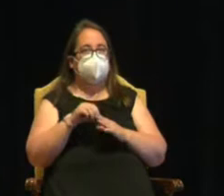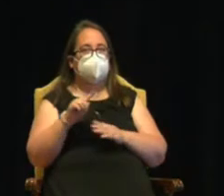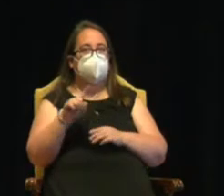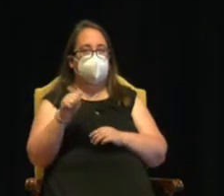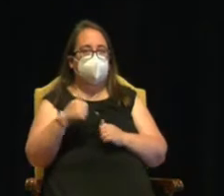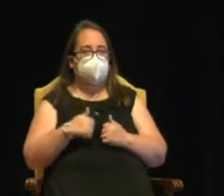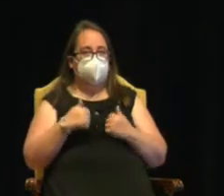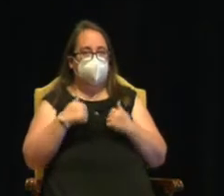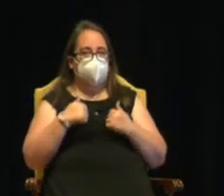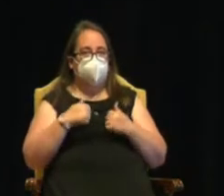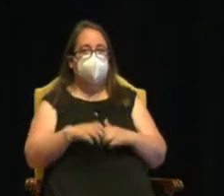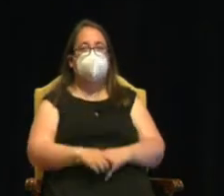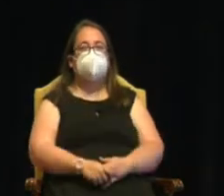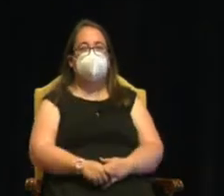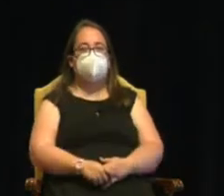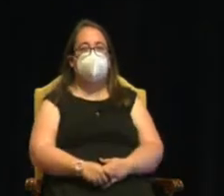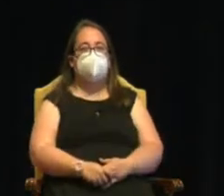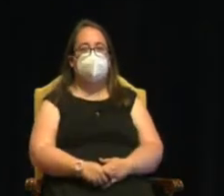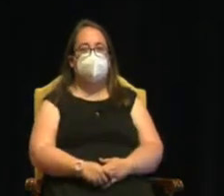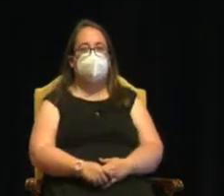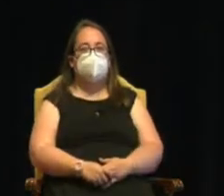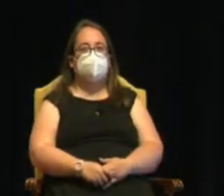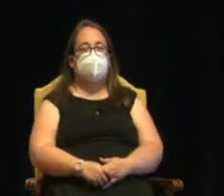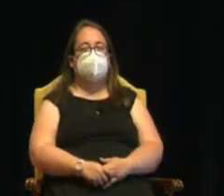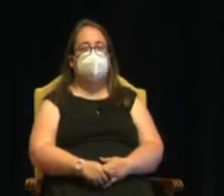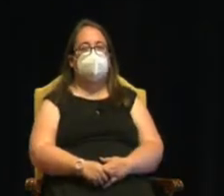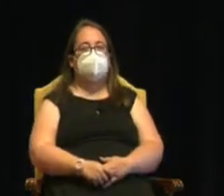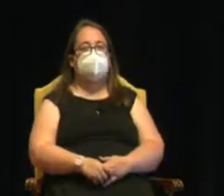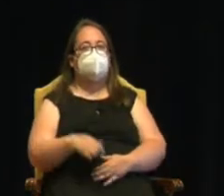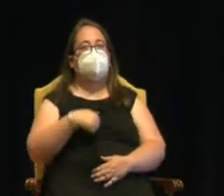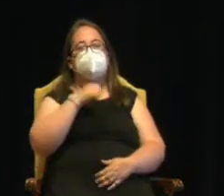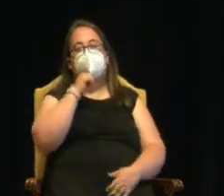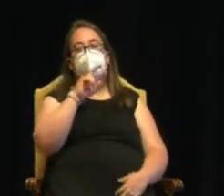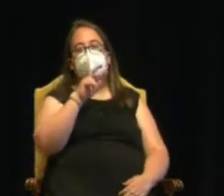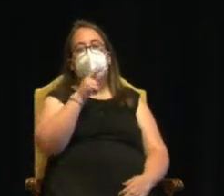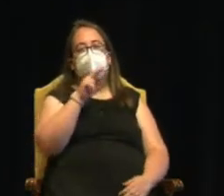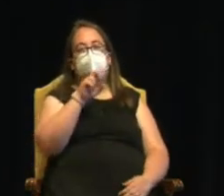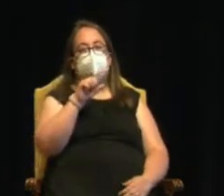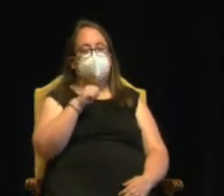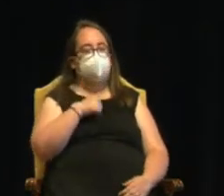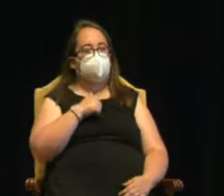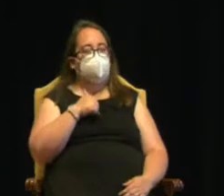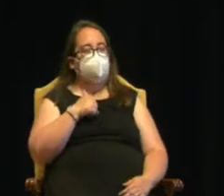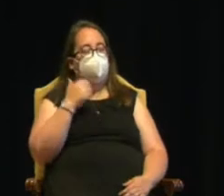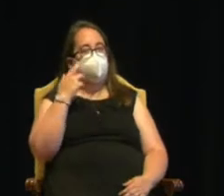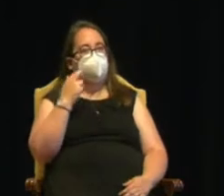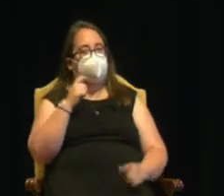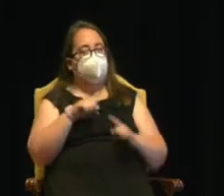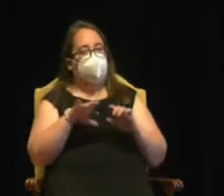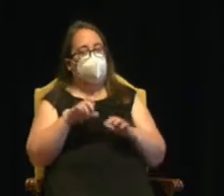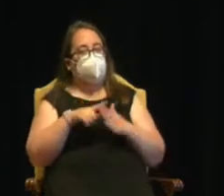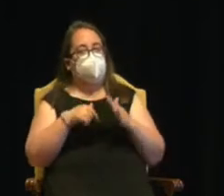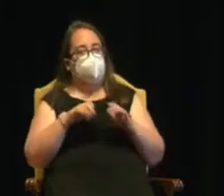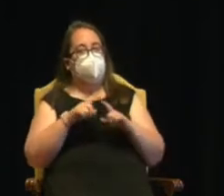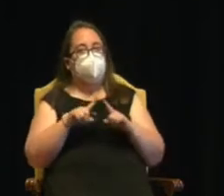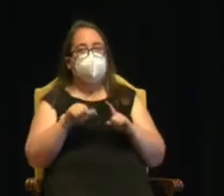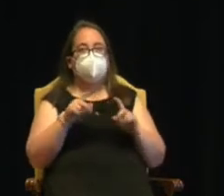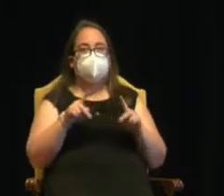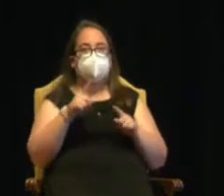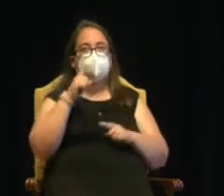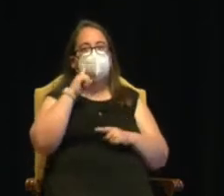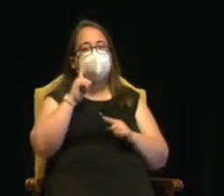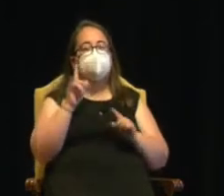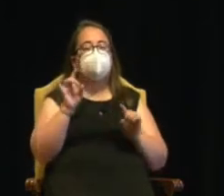life. Which was so like, I'm not a villainess. I'm nice. I have a reason to do what I'm doing. And it's like, yeah, but this other person thinks